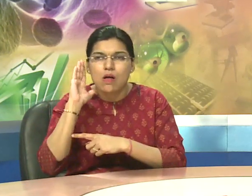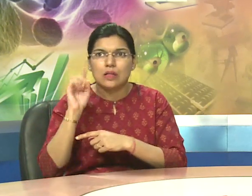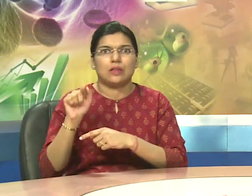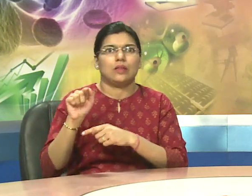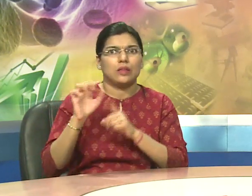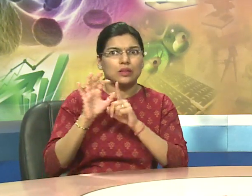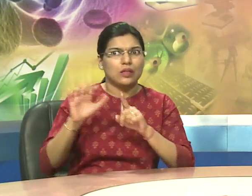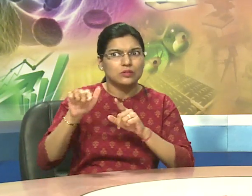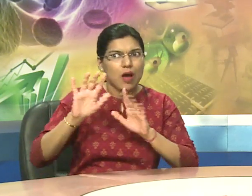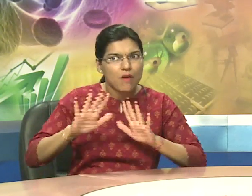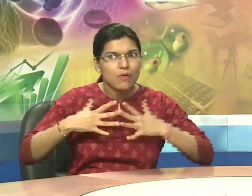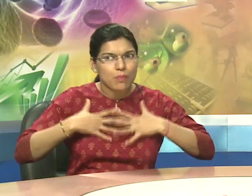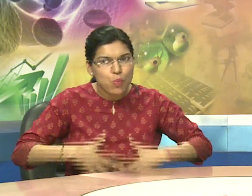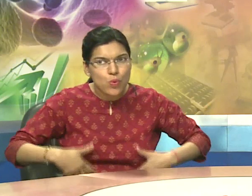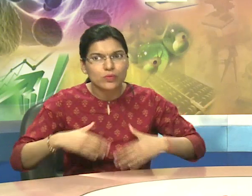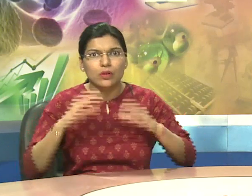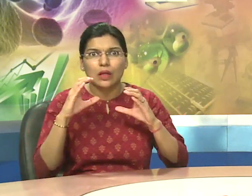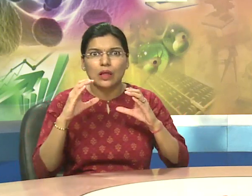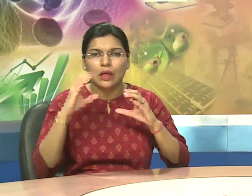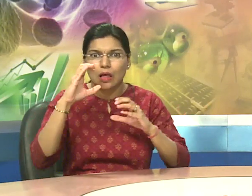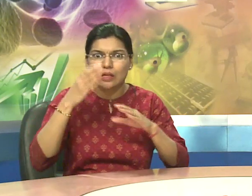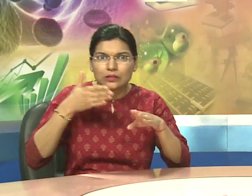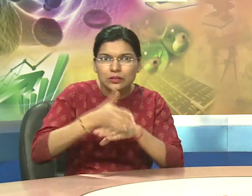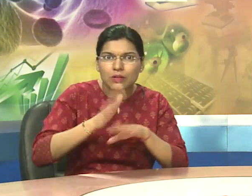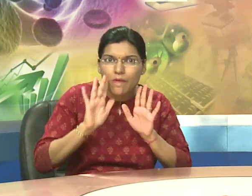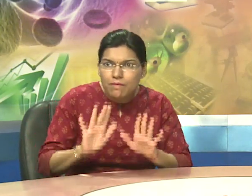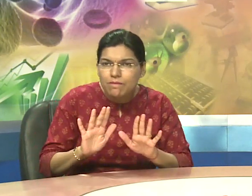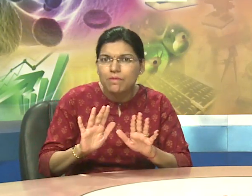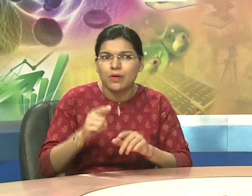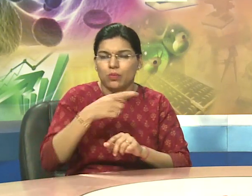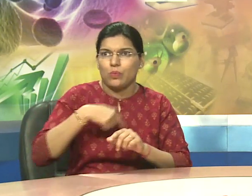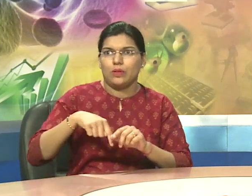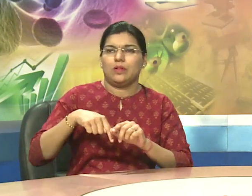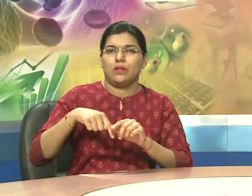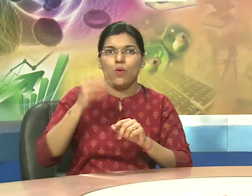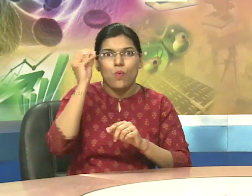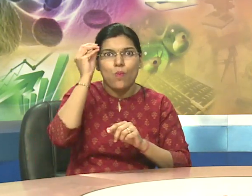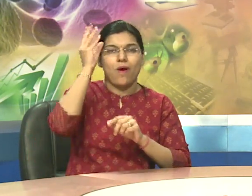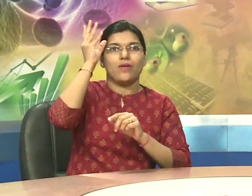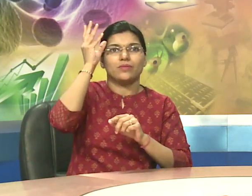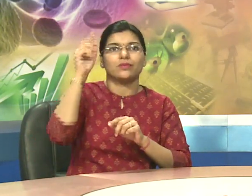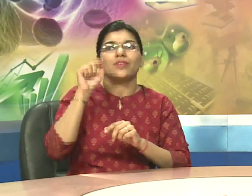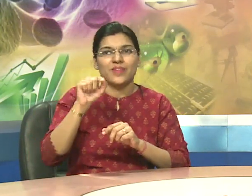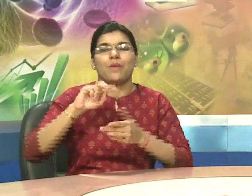Government spread the awareness about all of these things. For consumption of